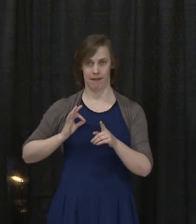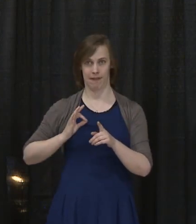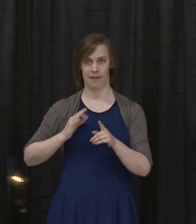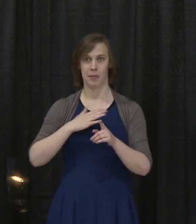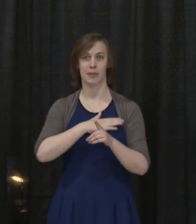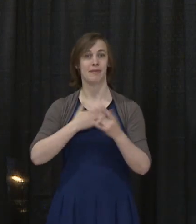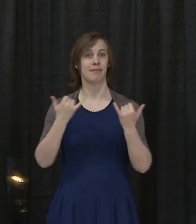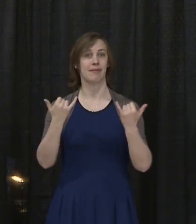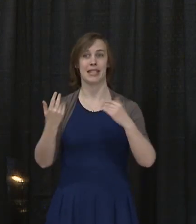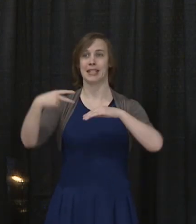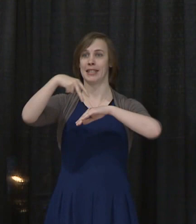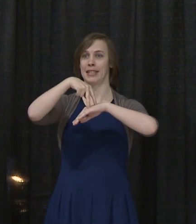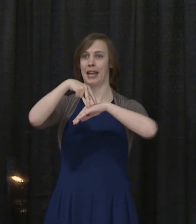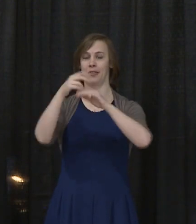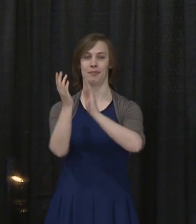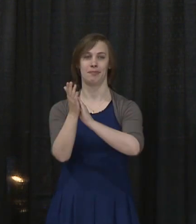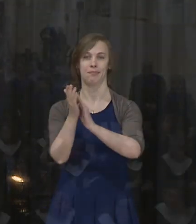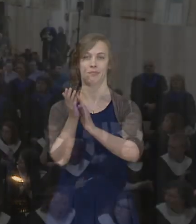time.